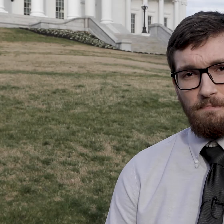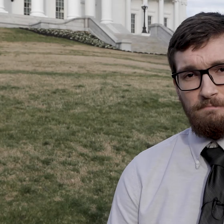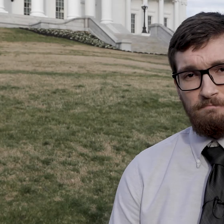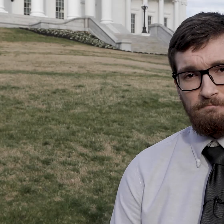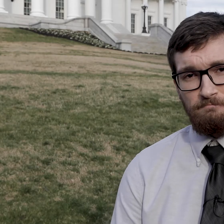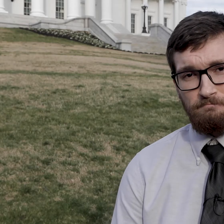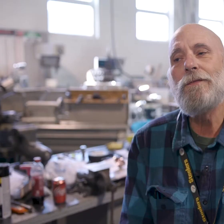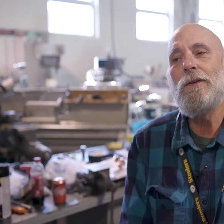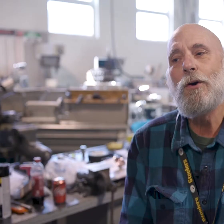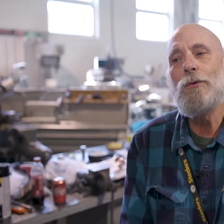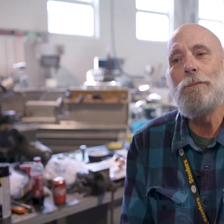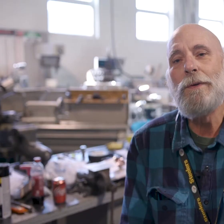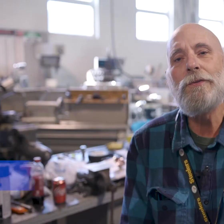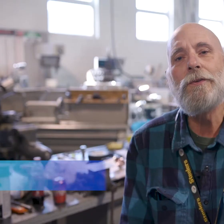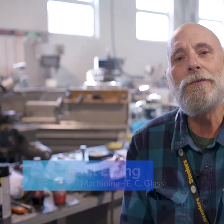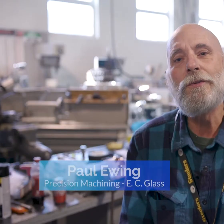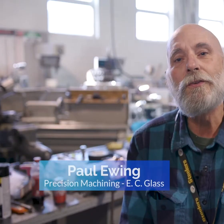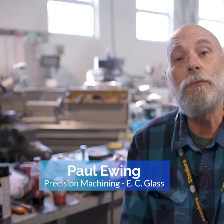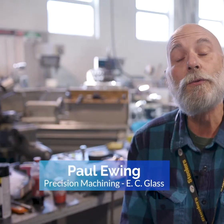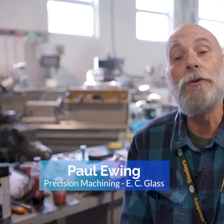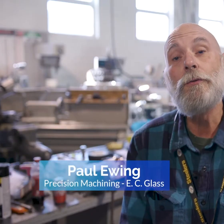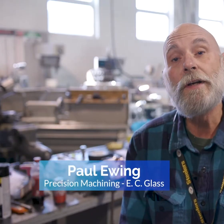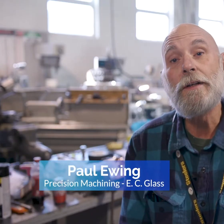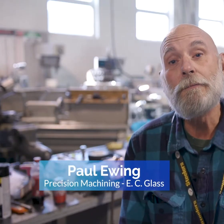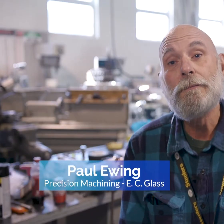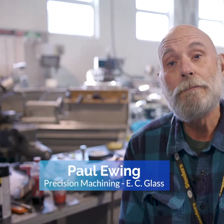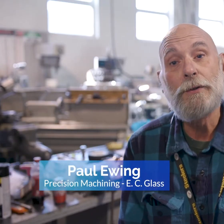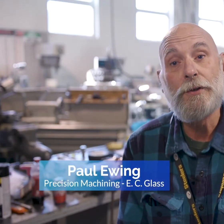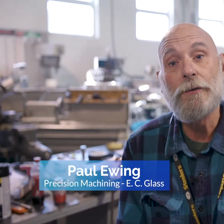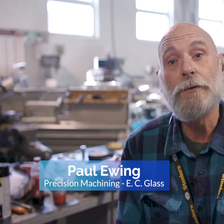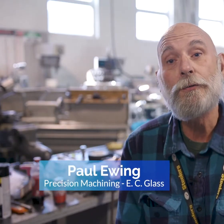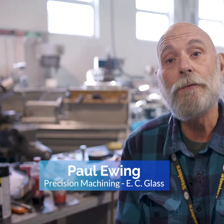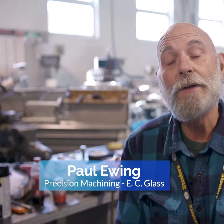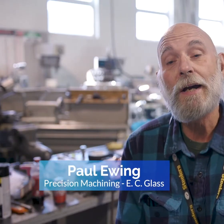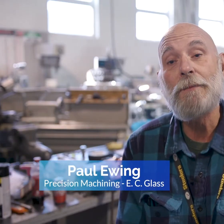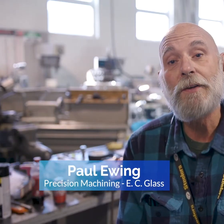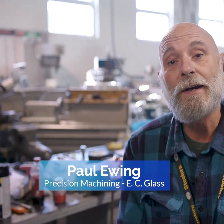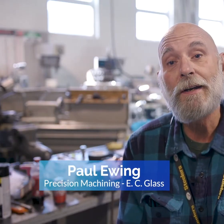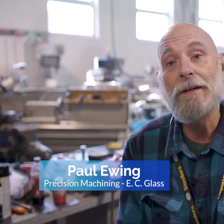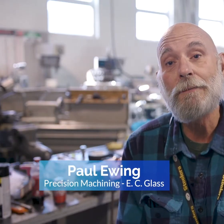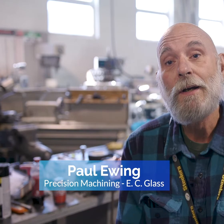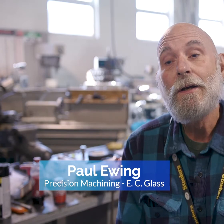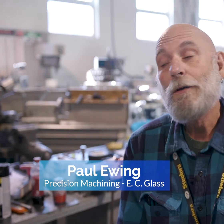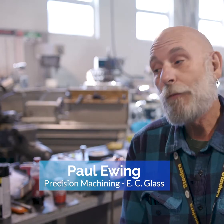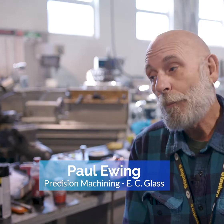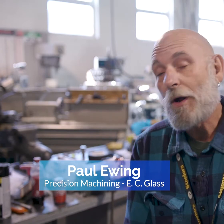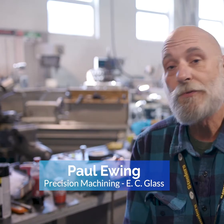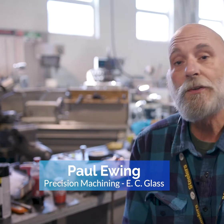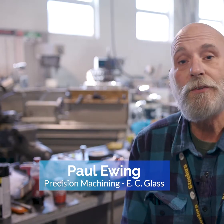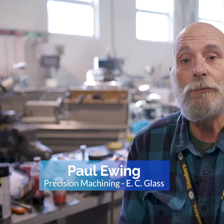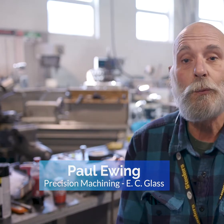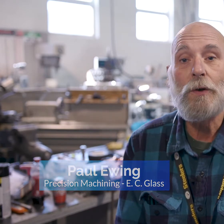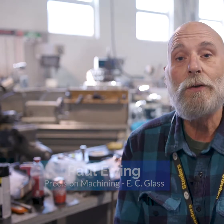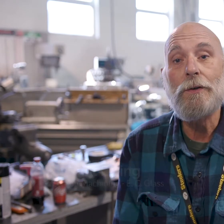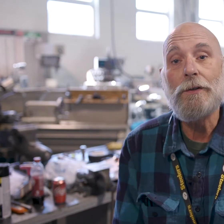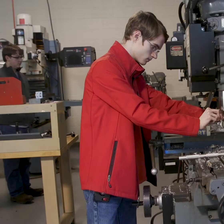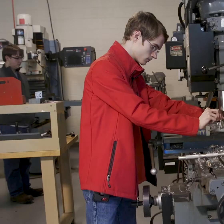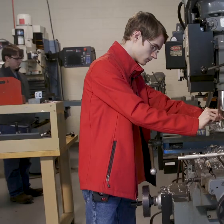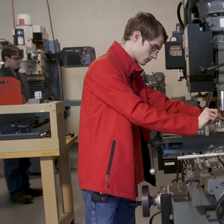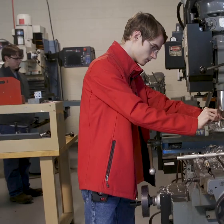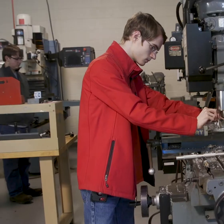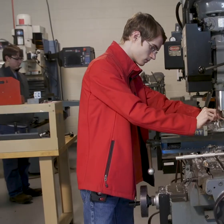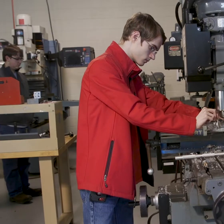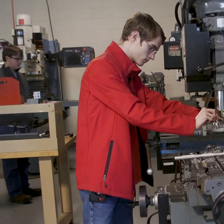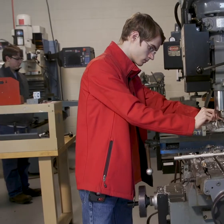people. We have local businesses that will donate materials from time to time for projects that we work on